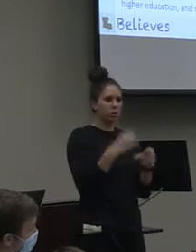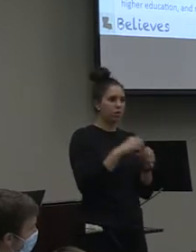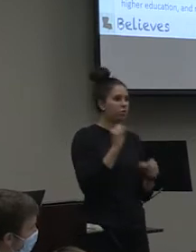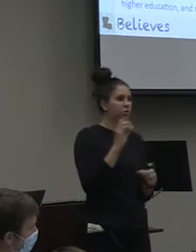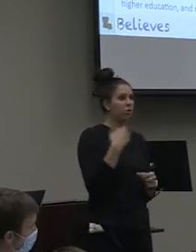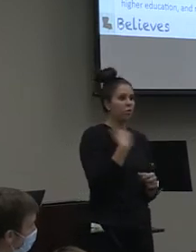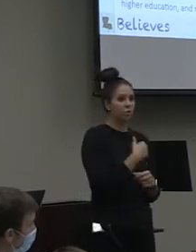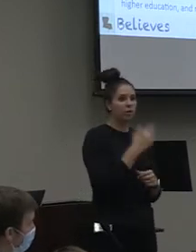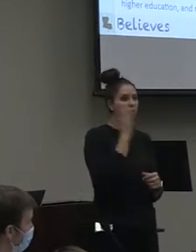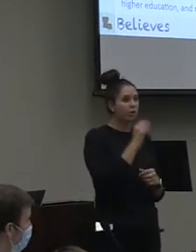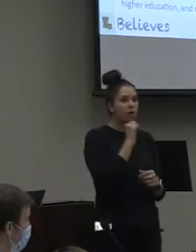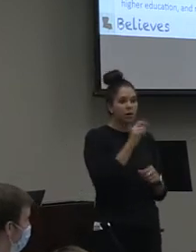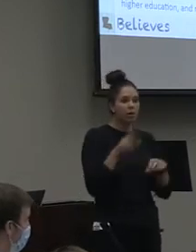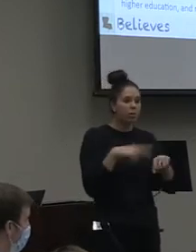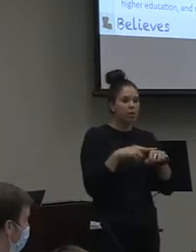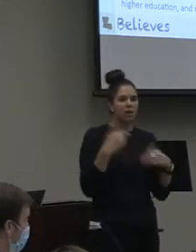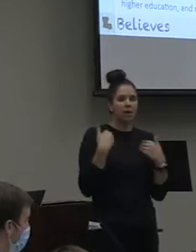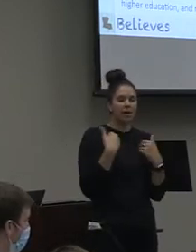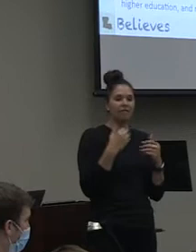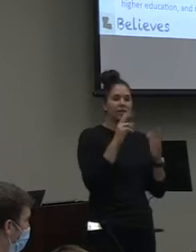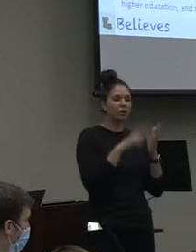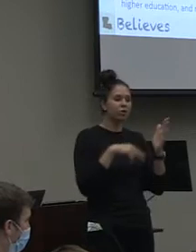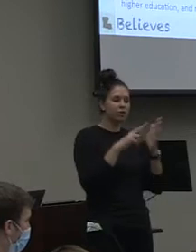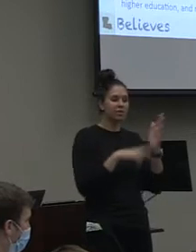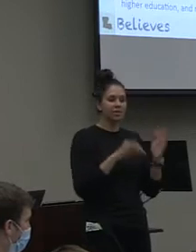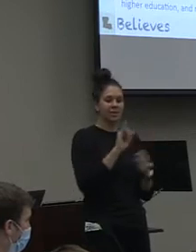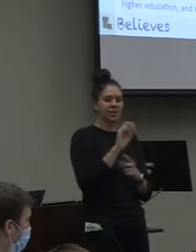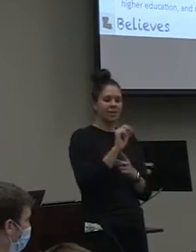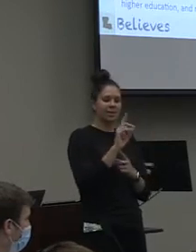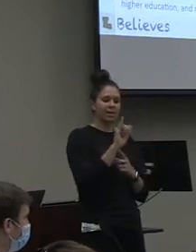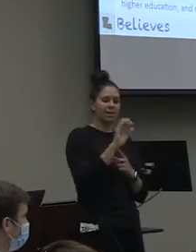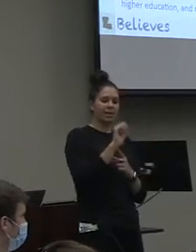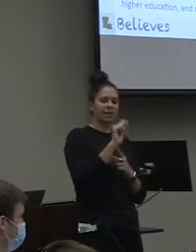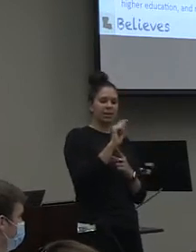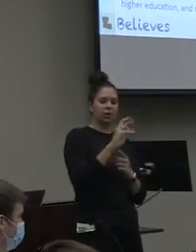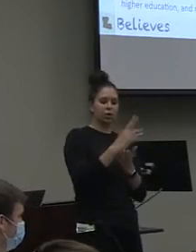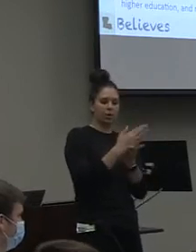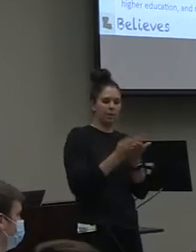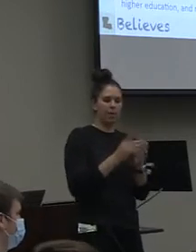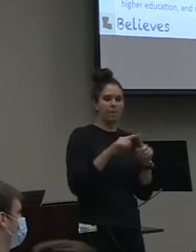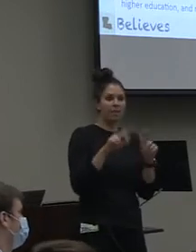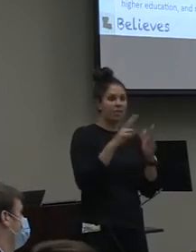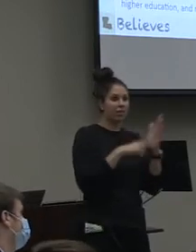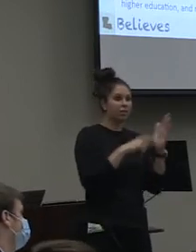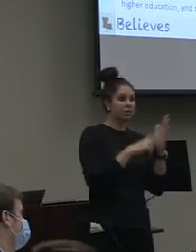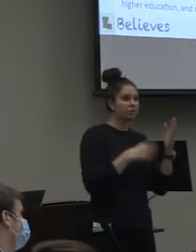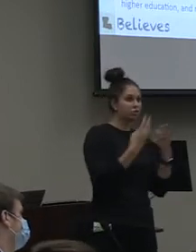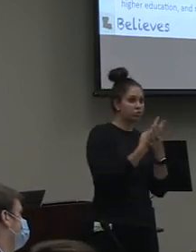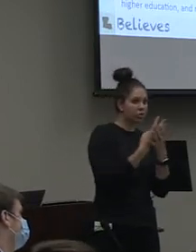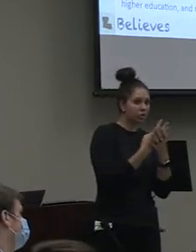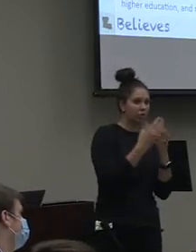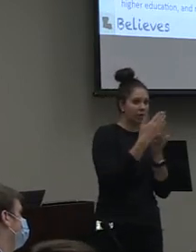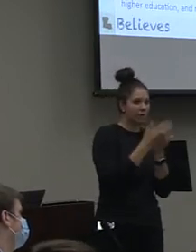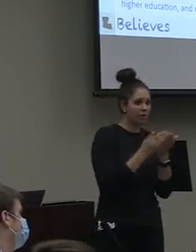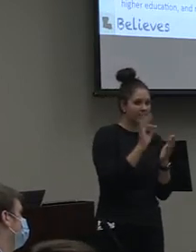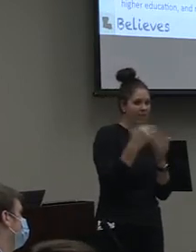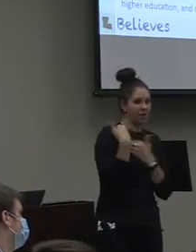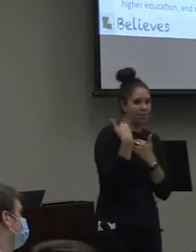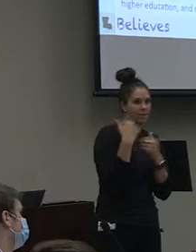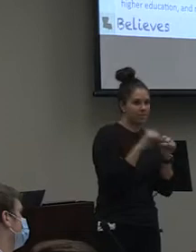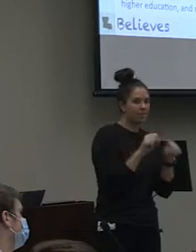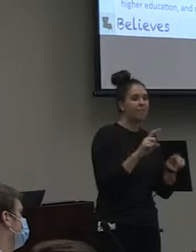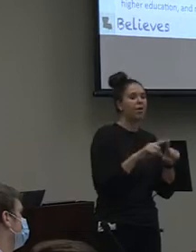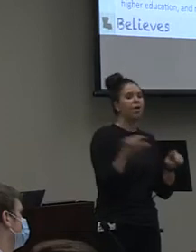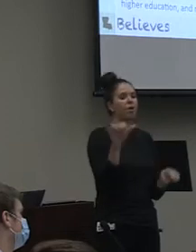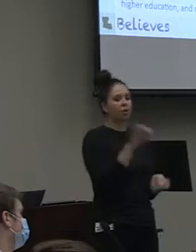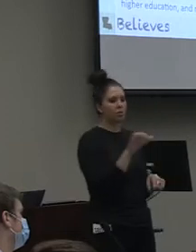only have our literacy indicator component, but the literacy screener component of the accountability system, but we would